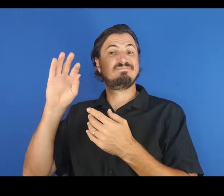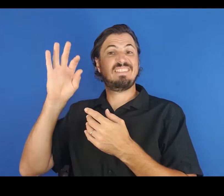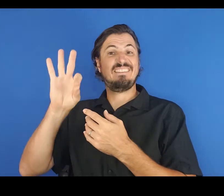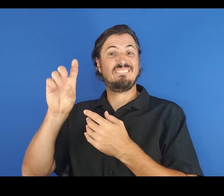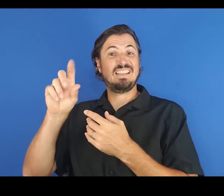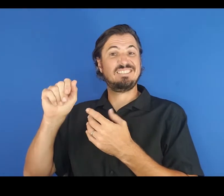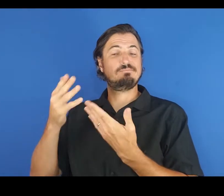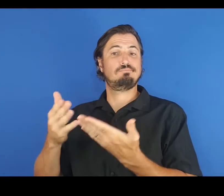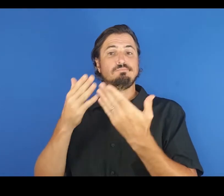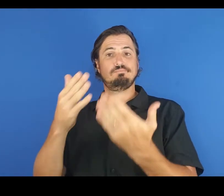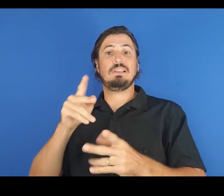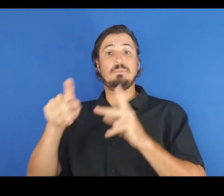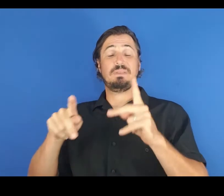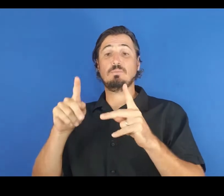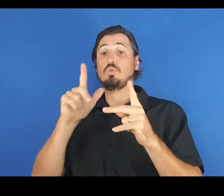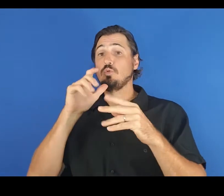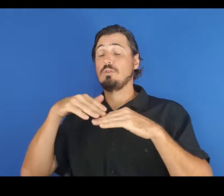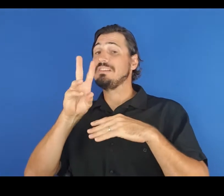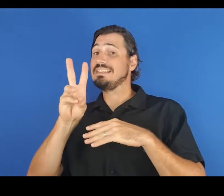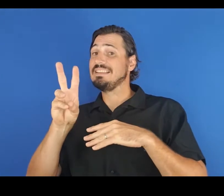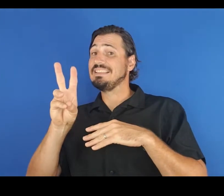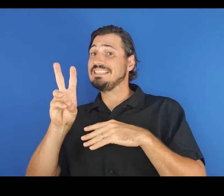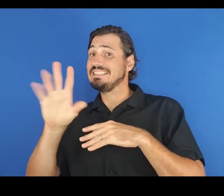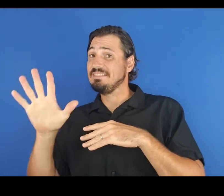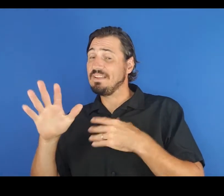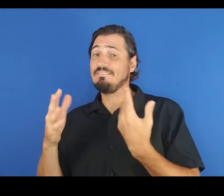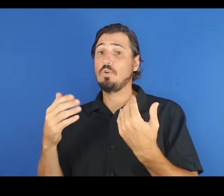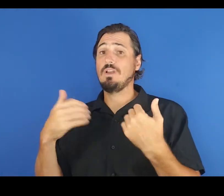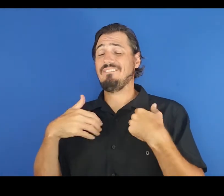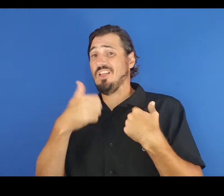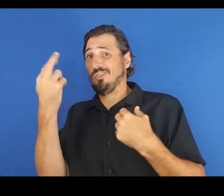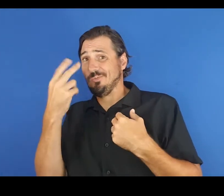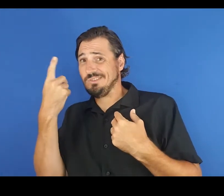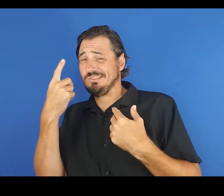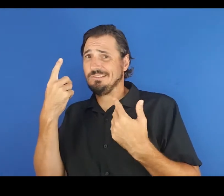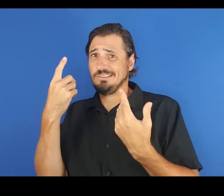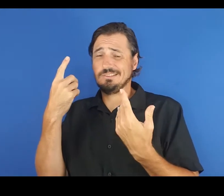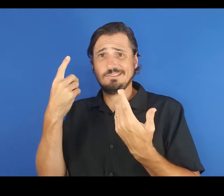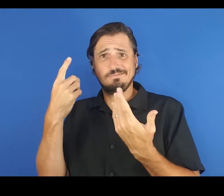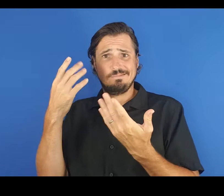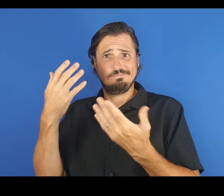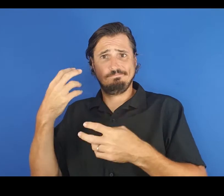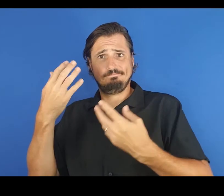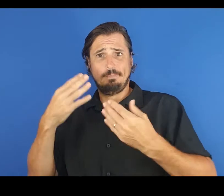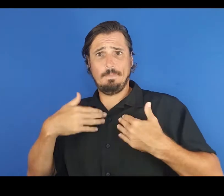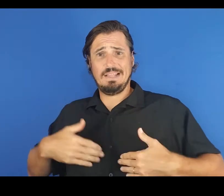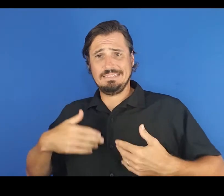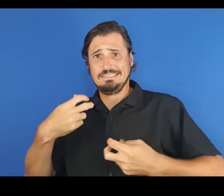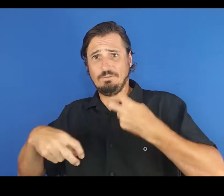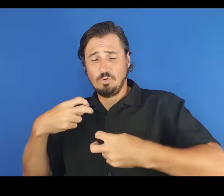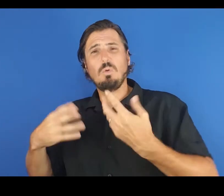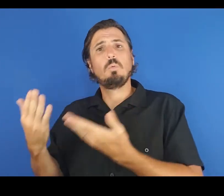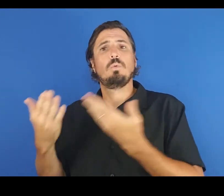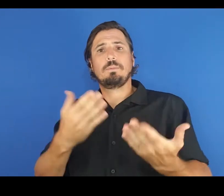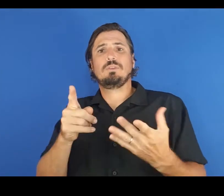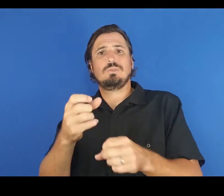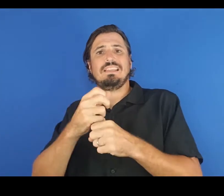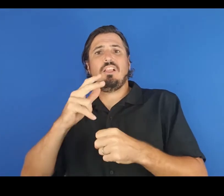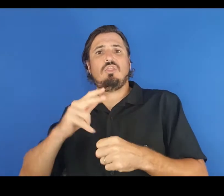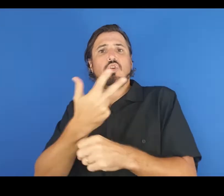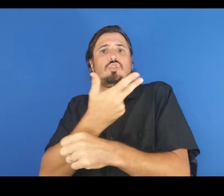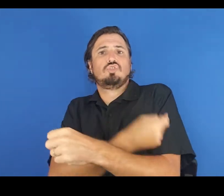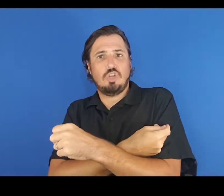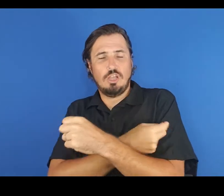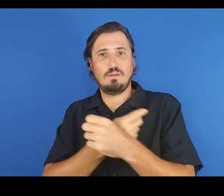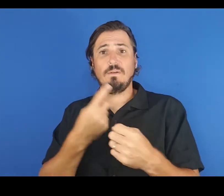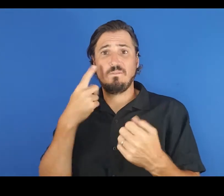and older and those with comorbidities. There are more regulatory hurdles before this gets final approval. For